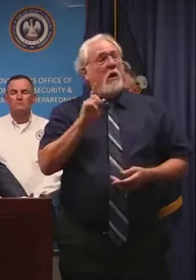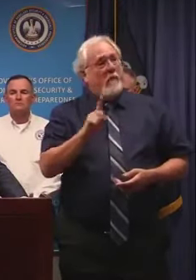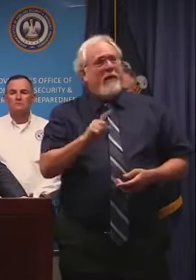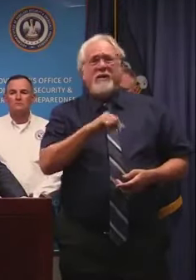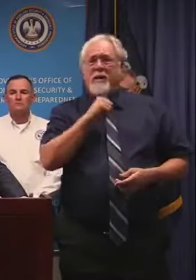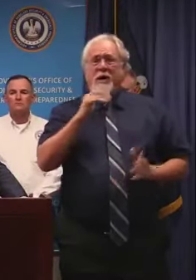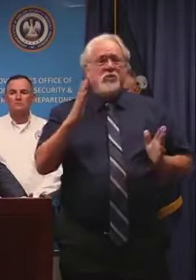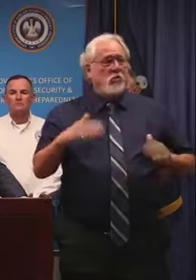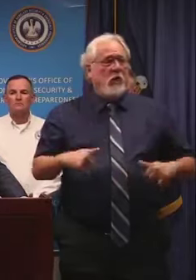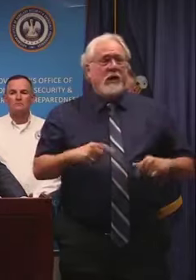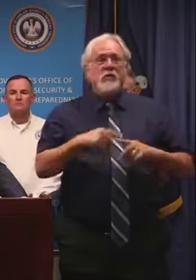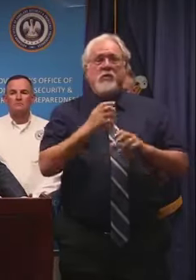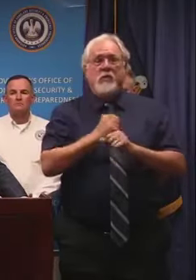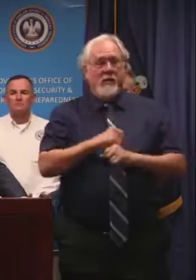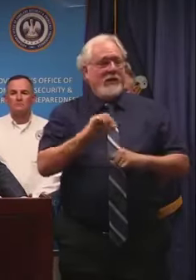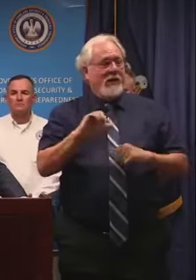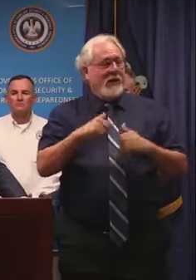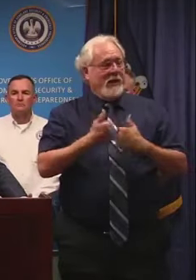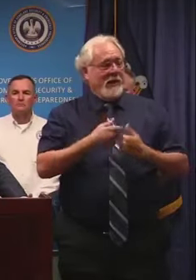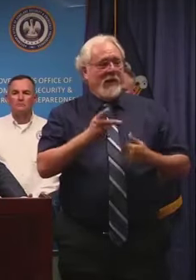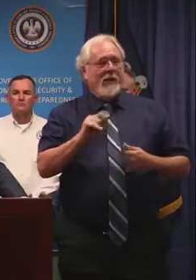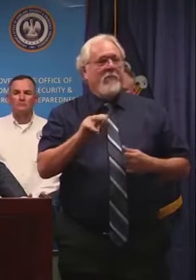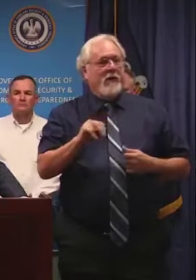not too late to get a game plan and to go to